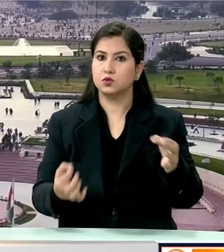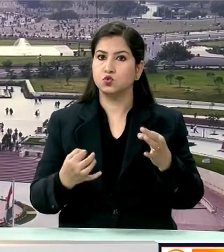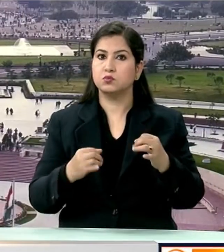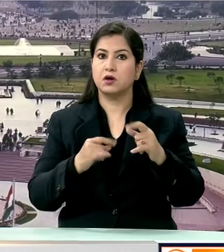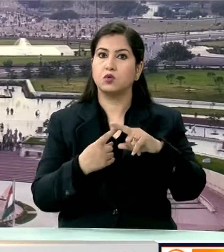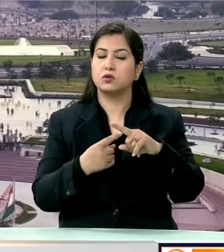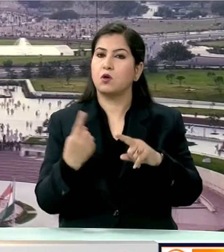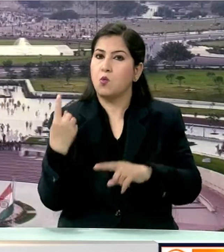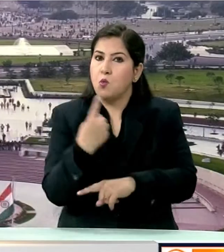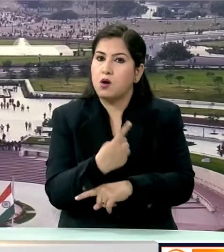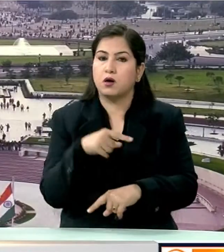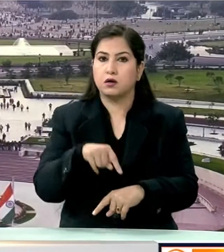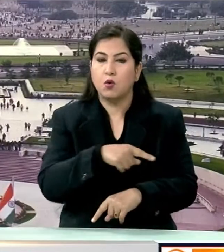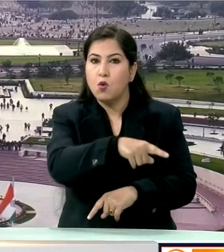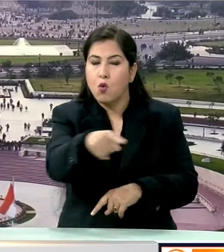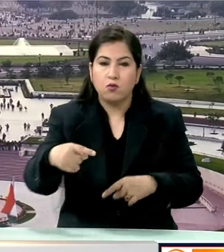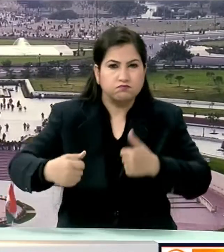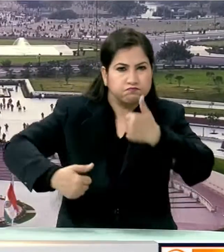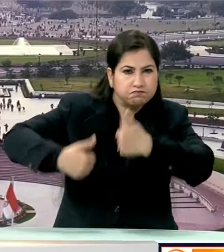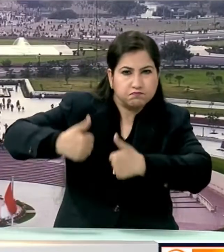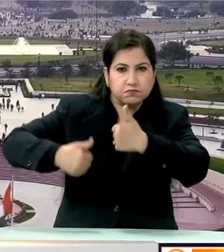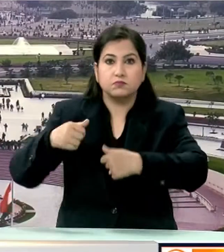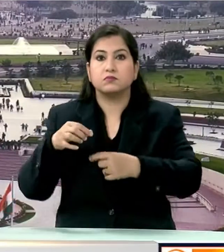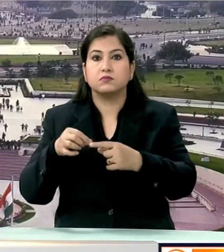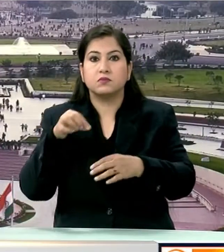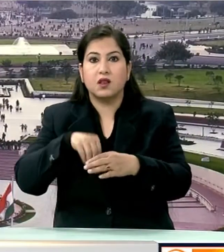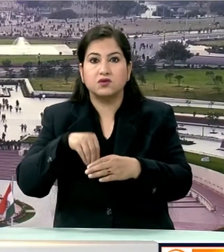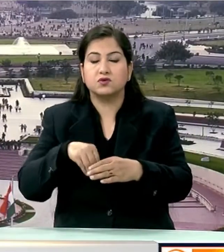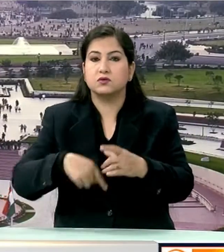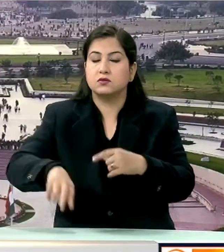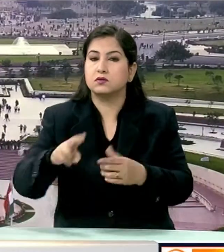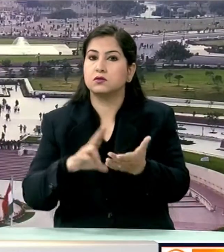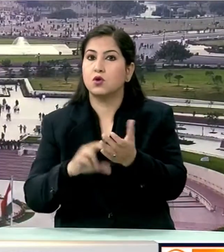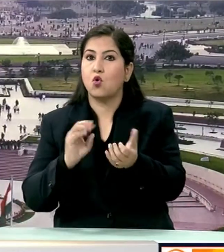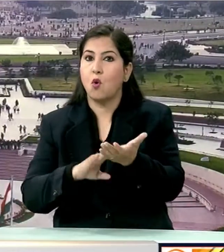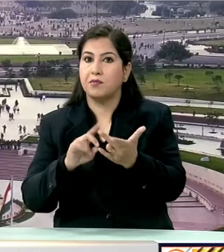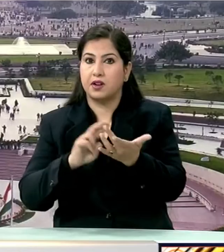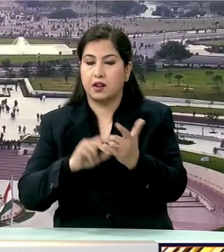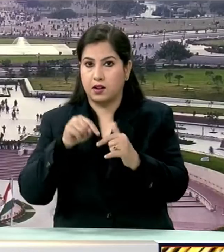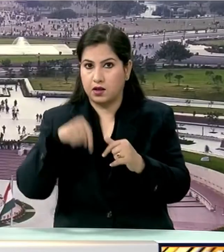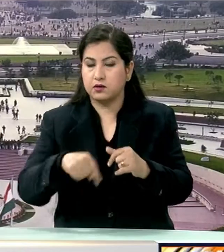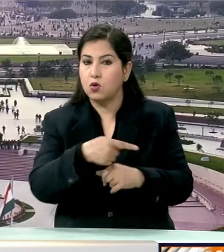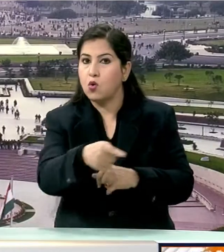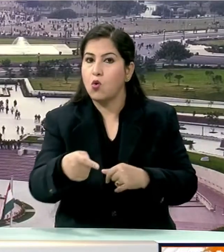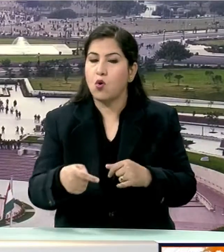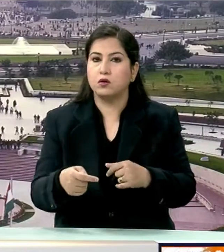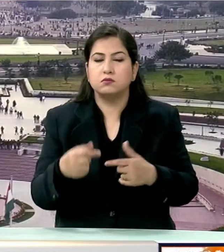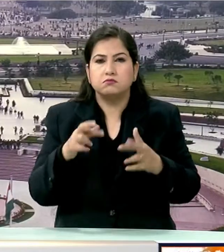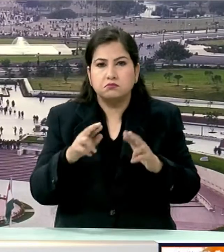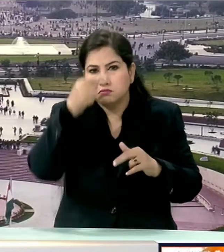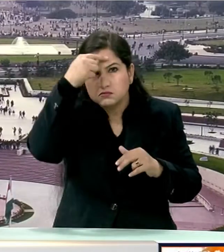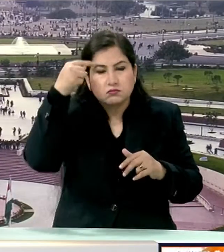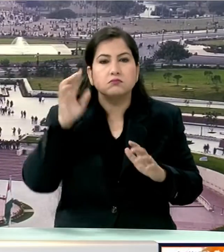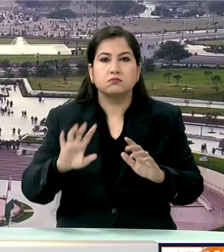the single day when most states hold contest elections to pick a Democratic presidential nominee Most voters have a chance to go to